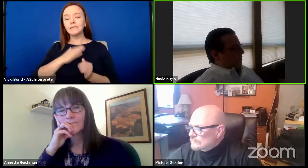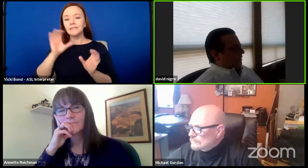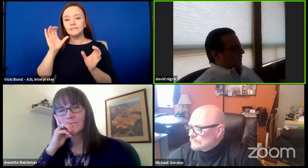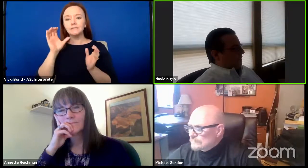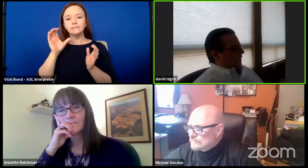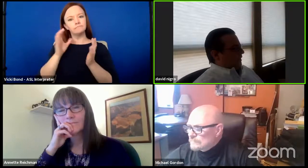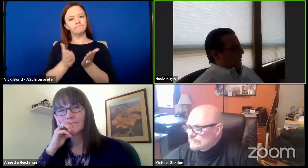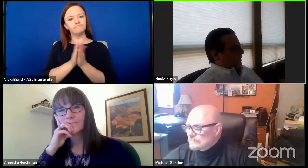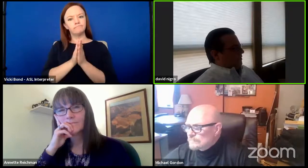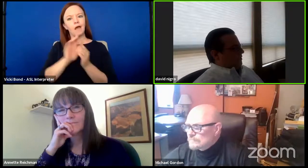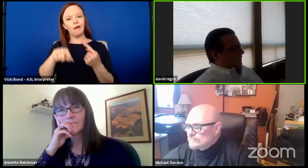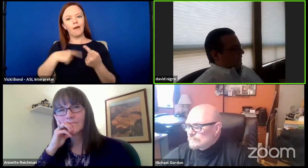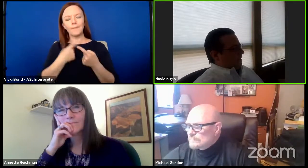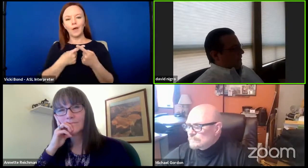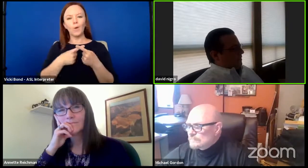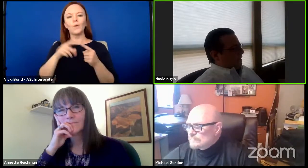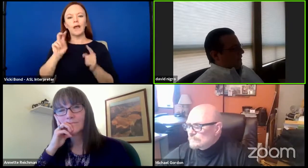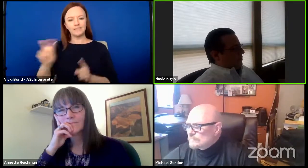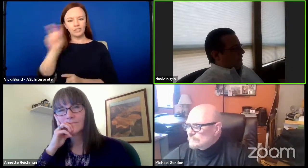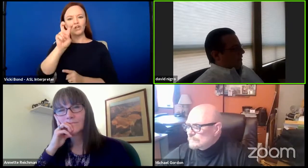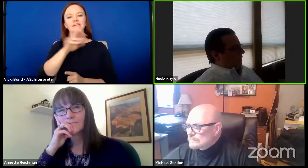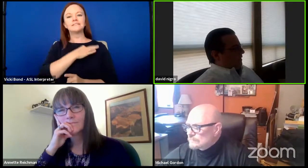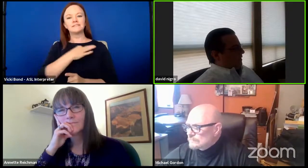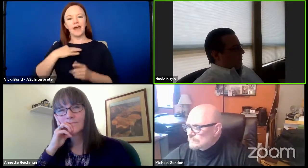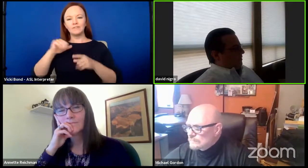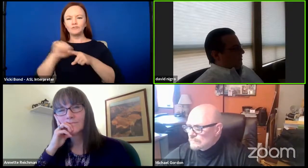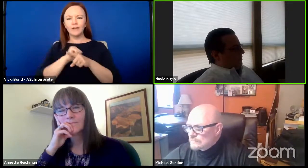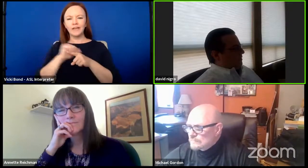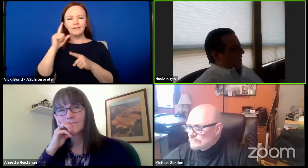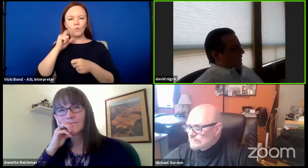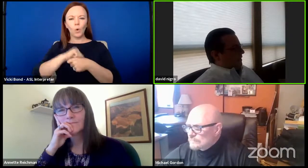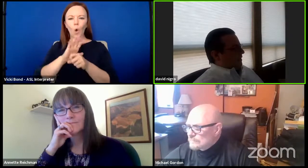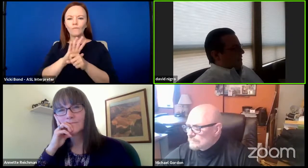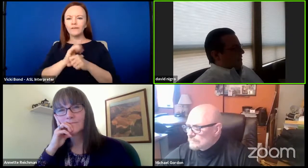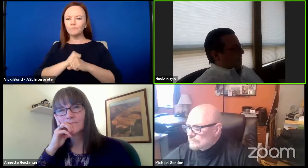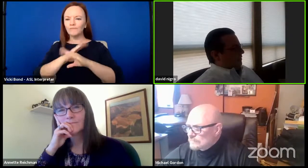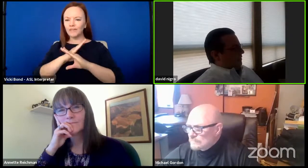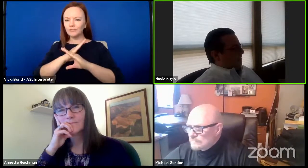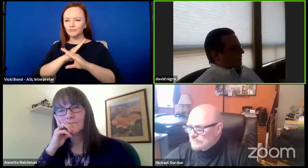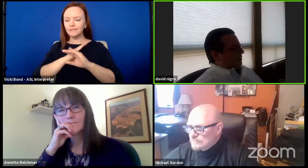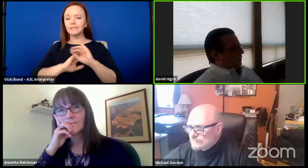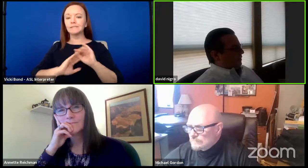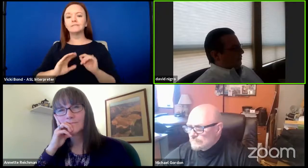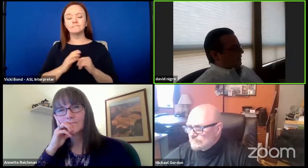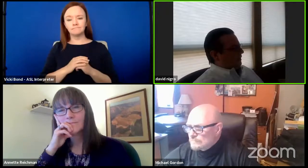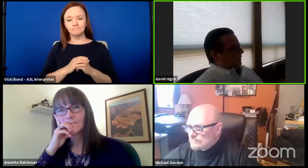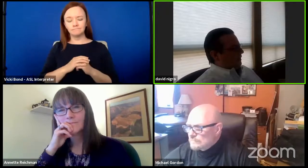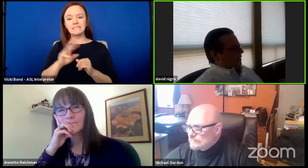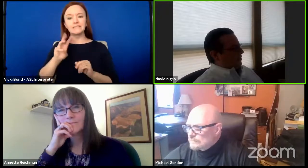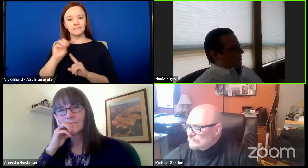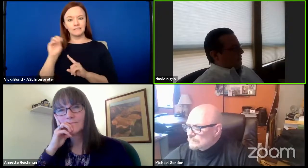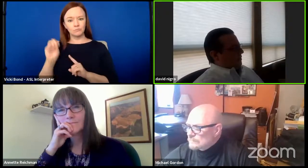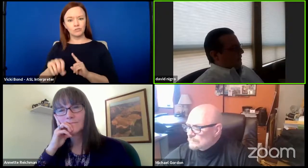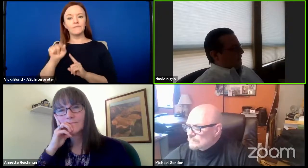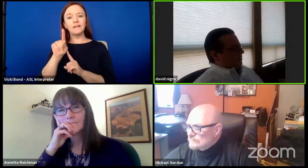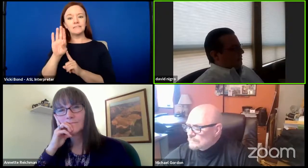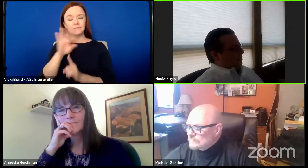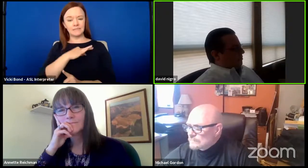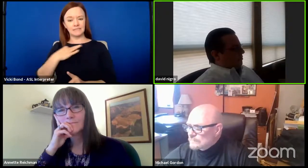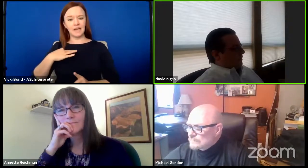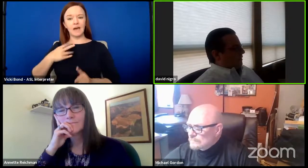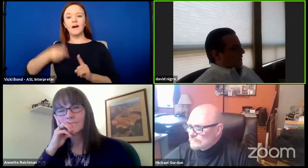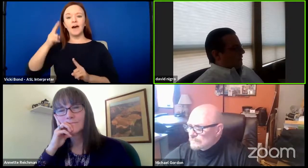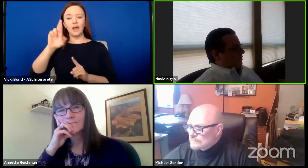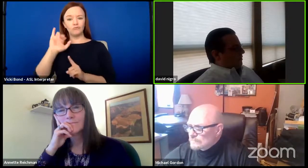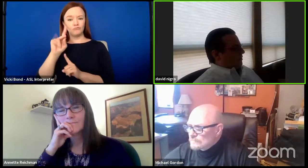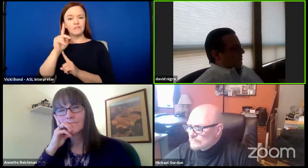prevention. It's concerning that 68% of ASDB teaching staff is in the high risk range for COVID. Protecting them and students should